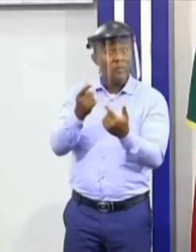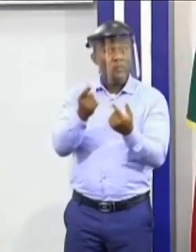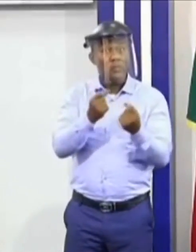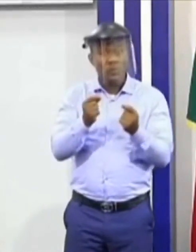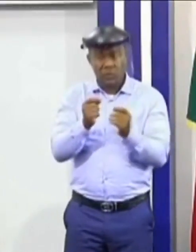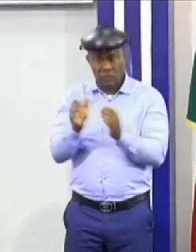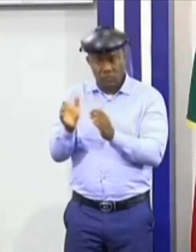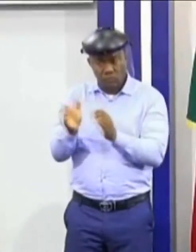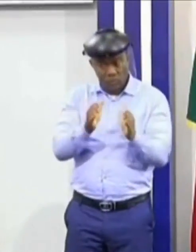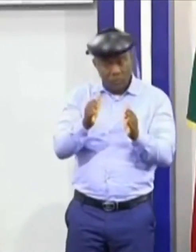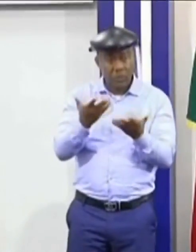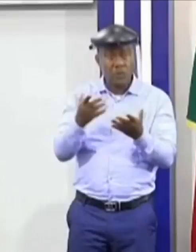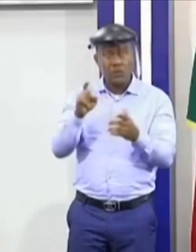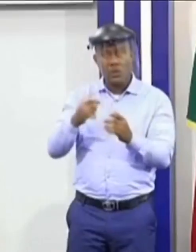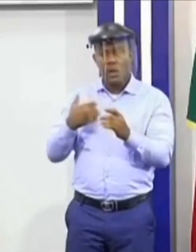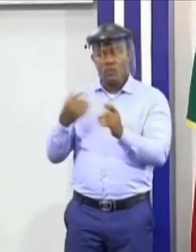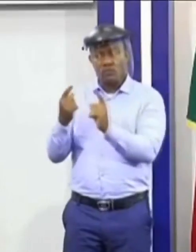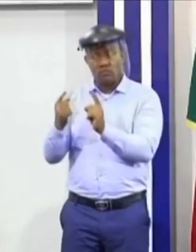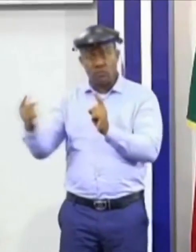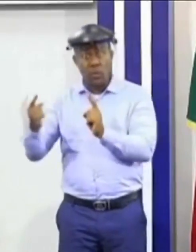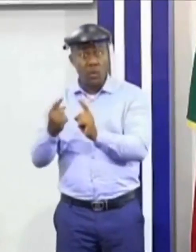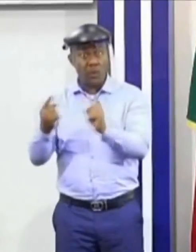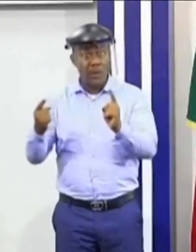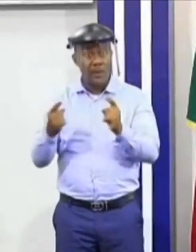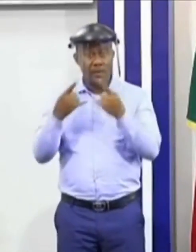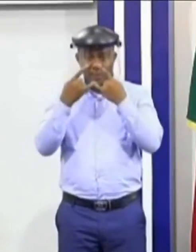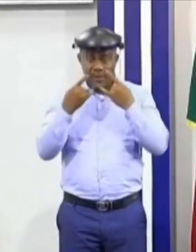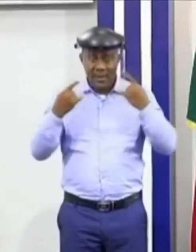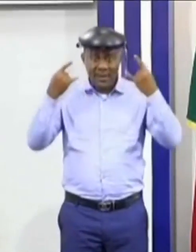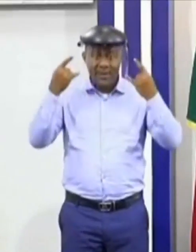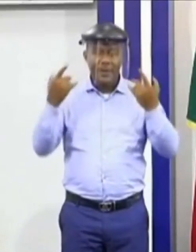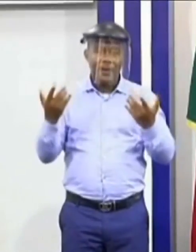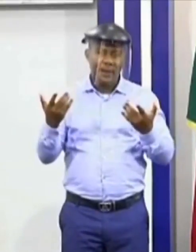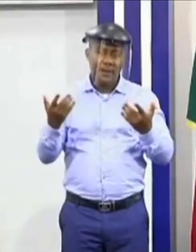physical distancing and the wearing of masks, in addition to the